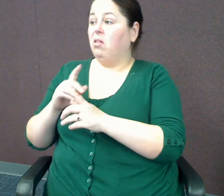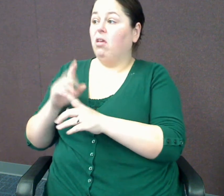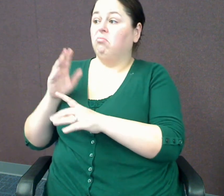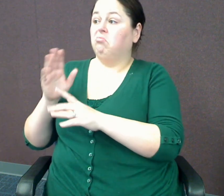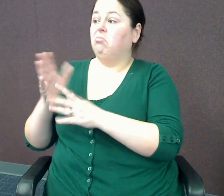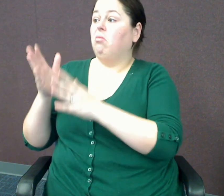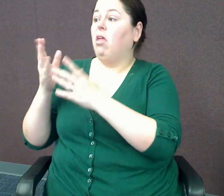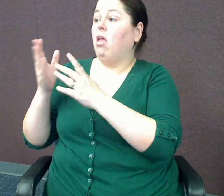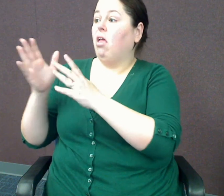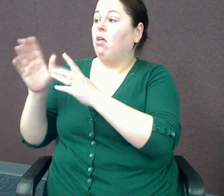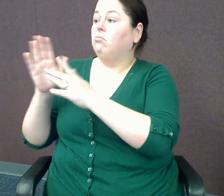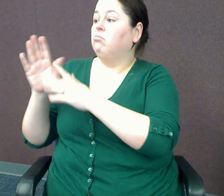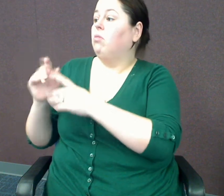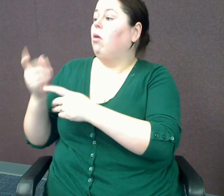you down.